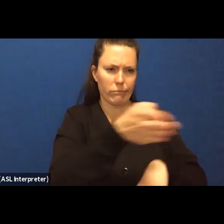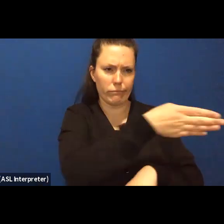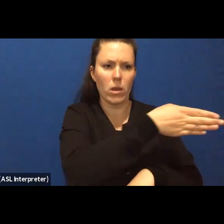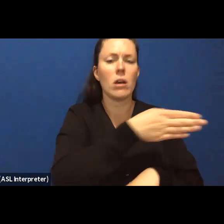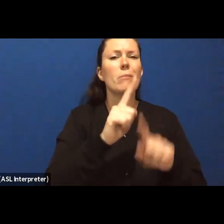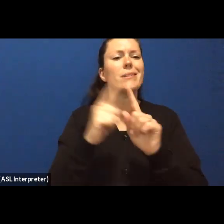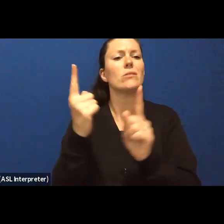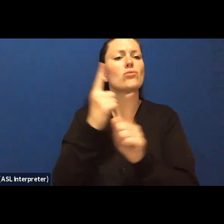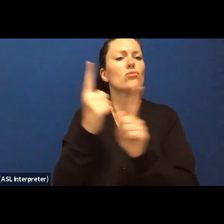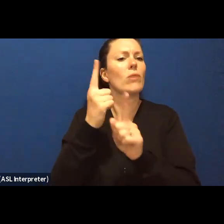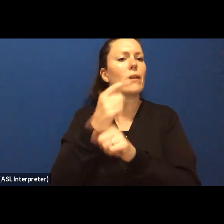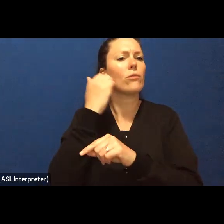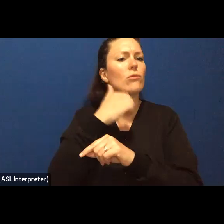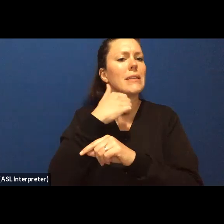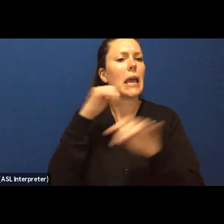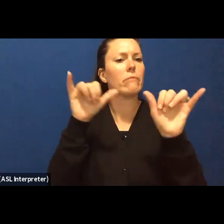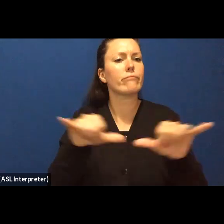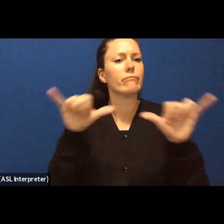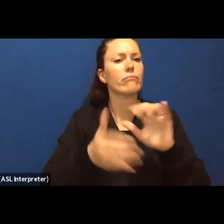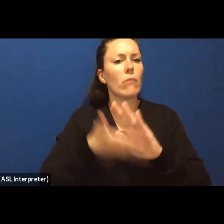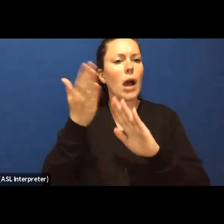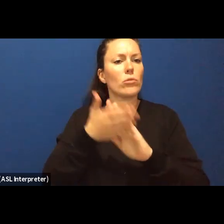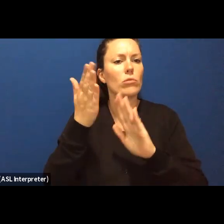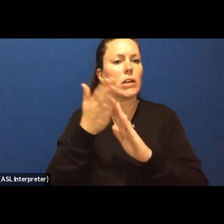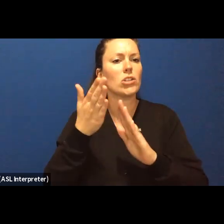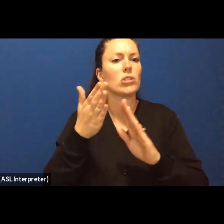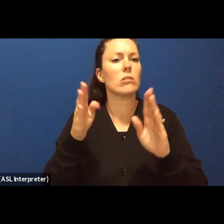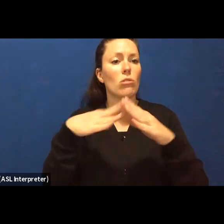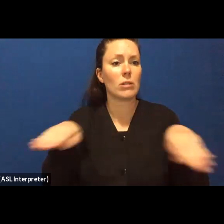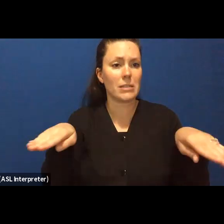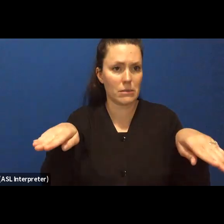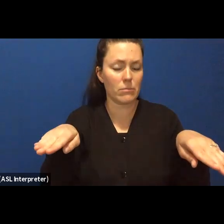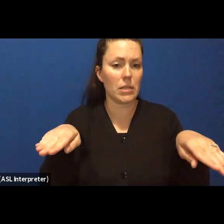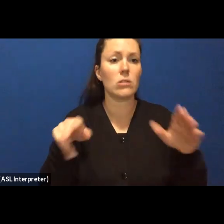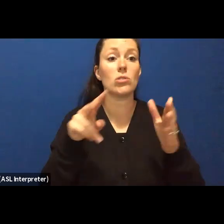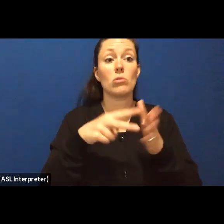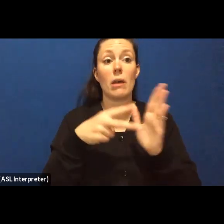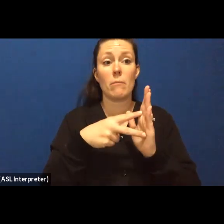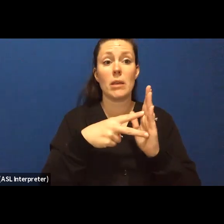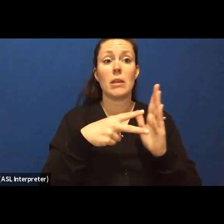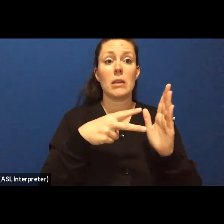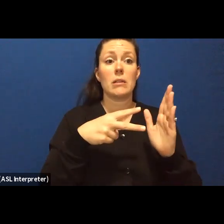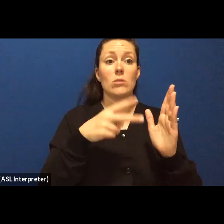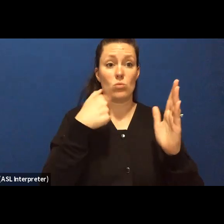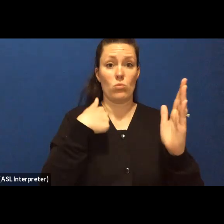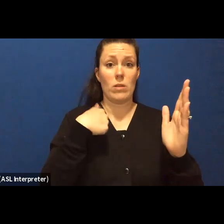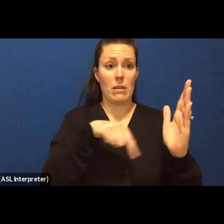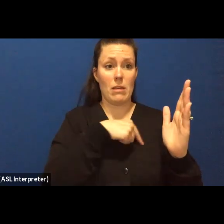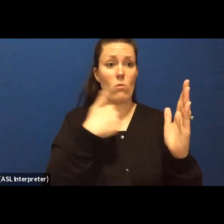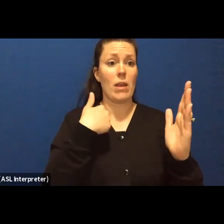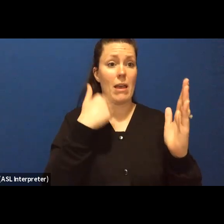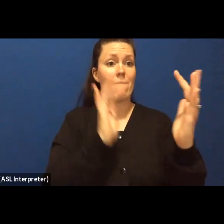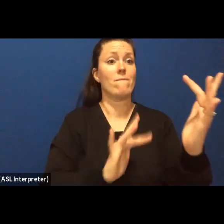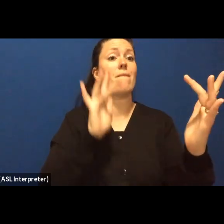day-to-day operations are split up between spending time at those outreach